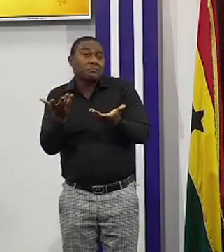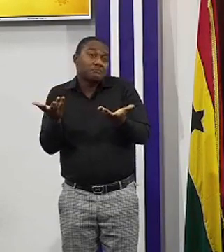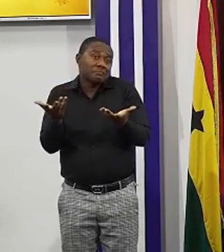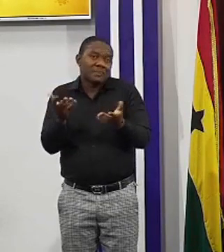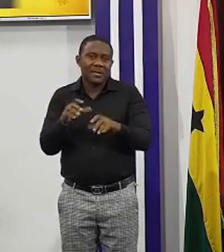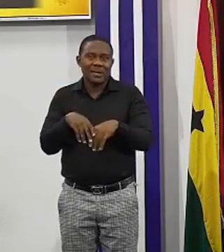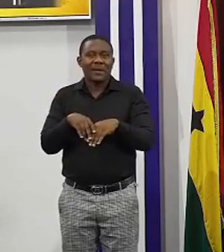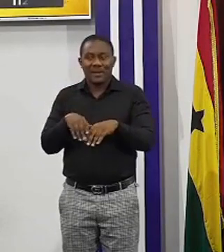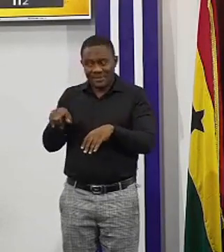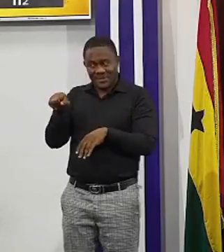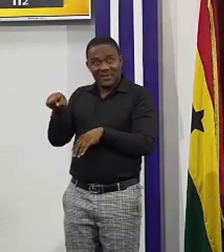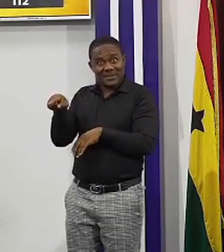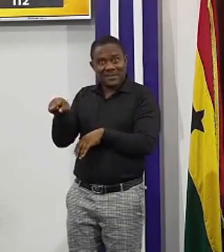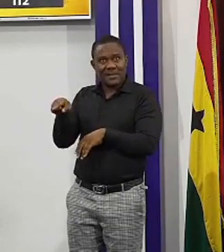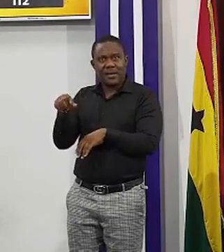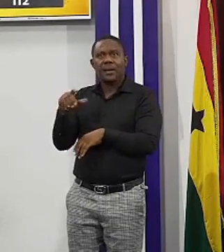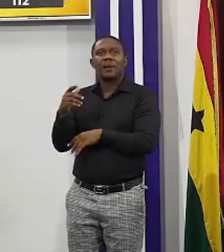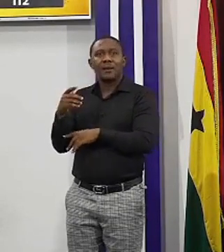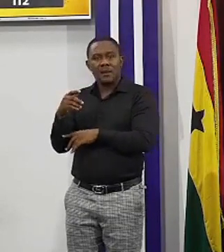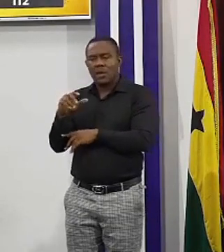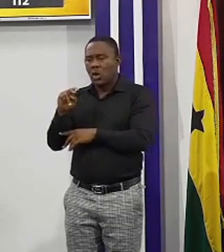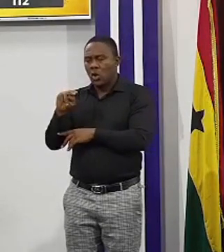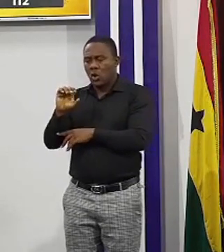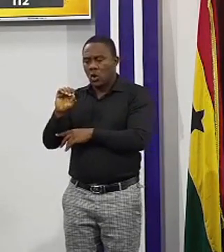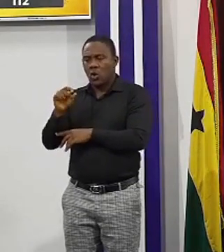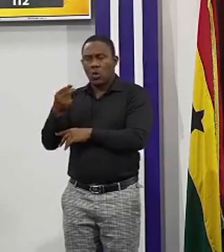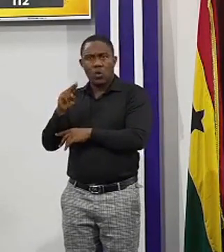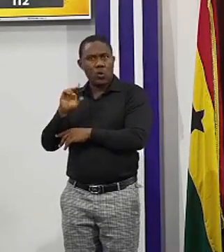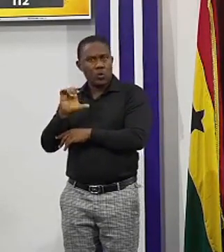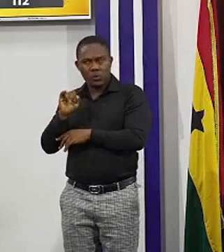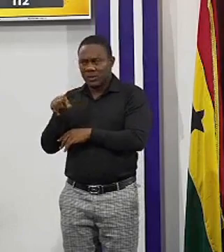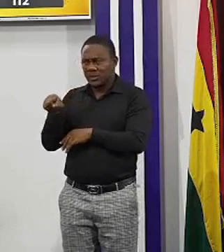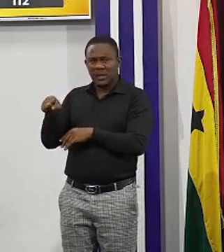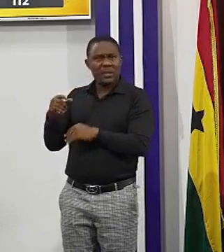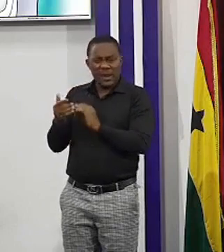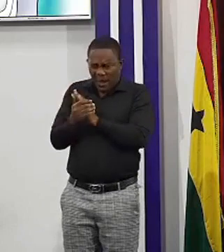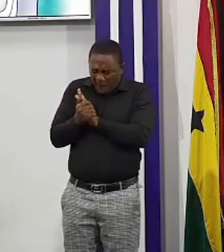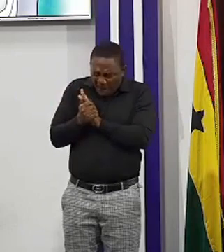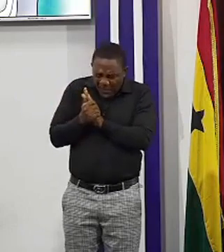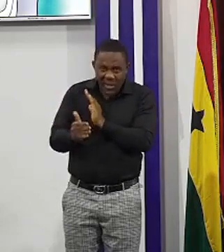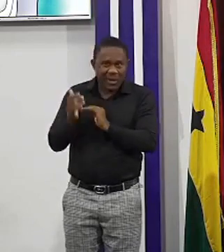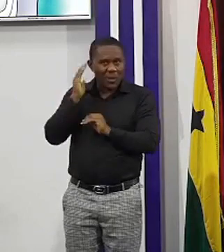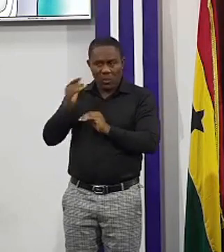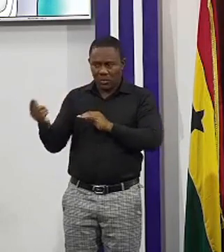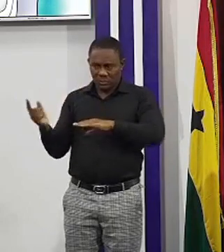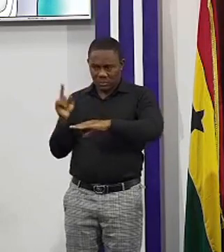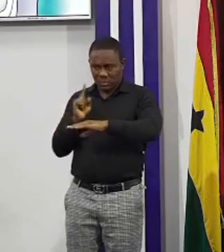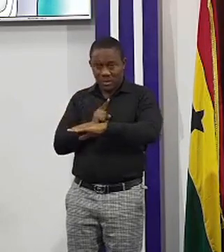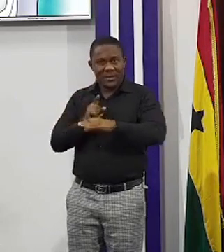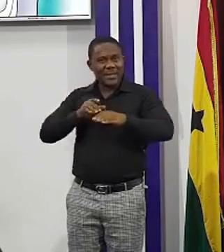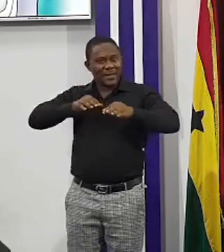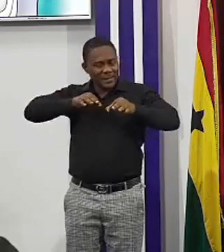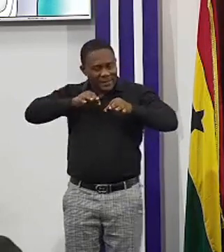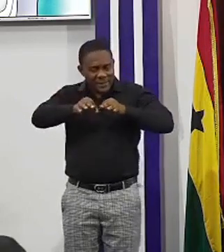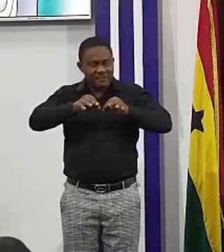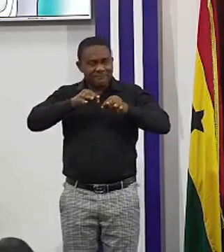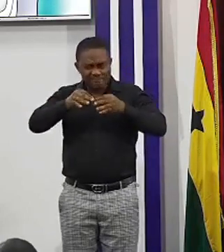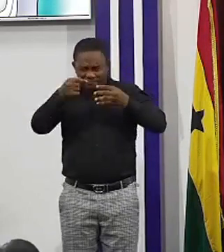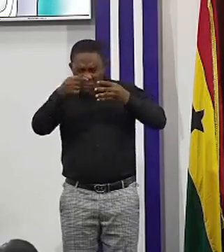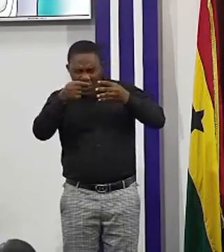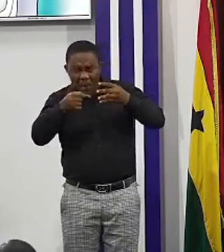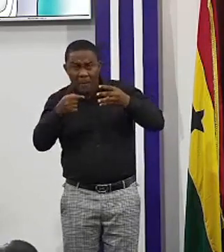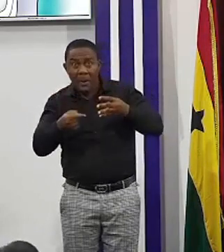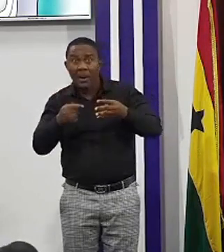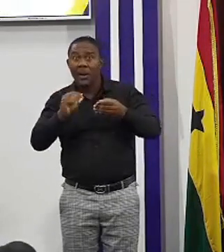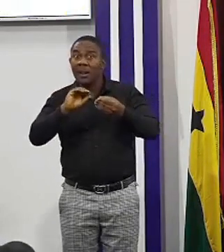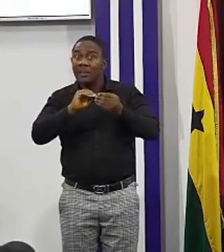have an obligation to allow the experts and the analysts to explain the data and the analysis